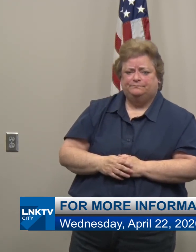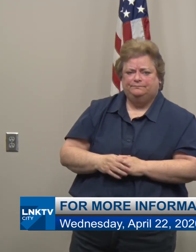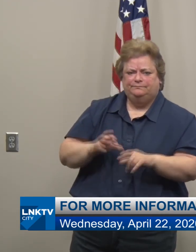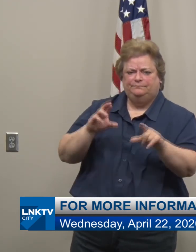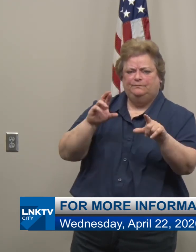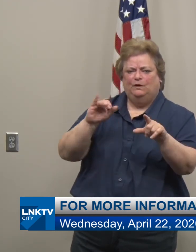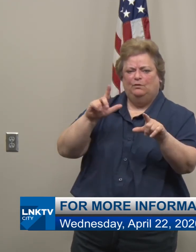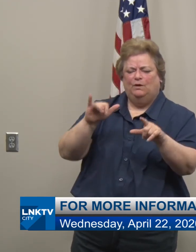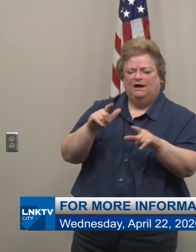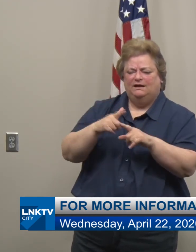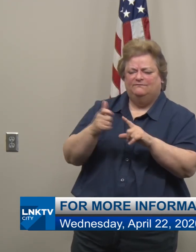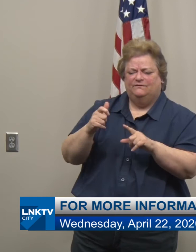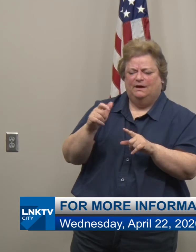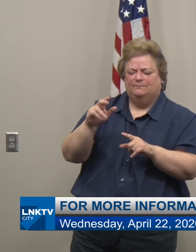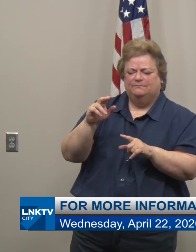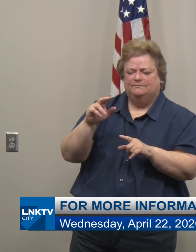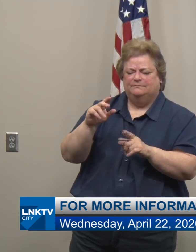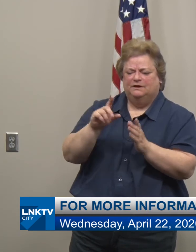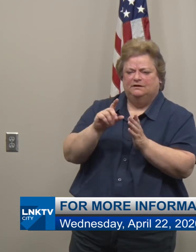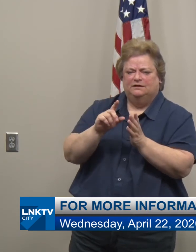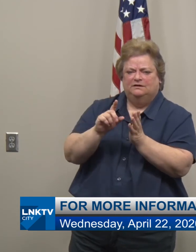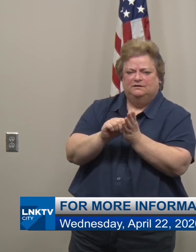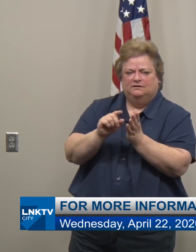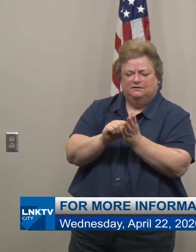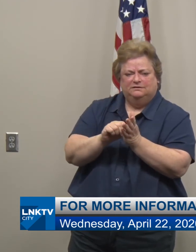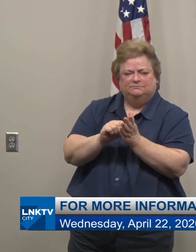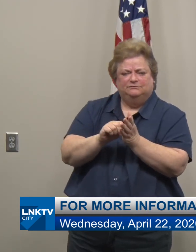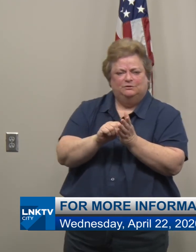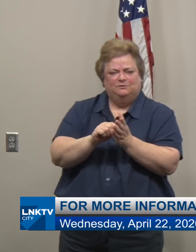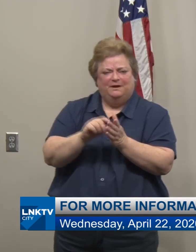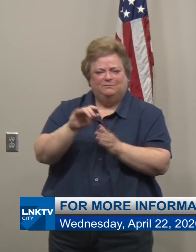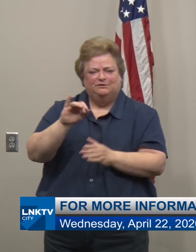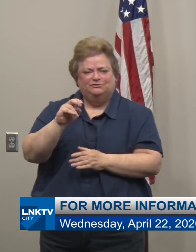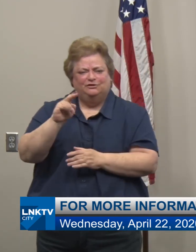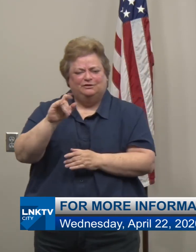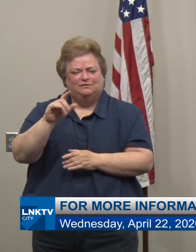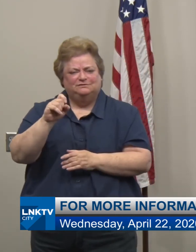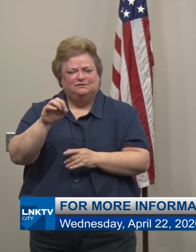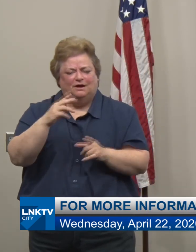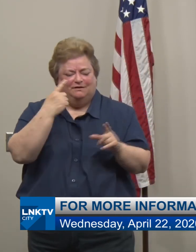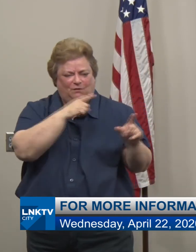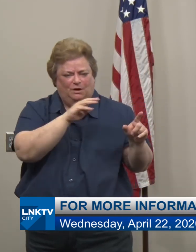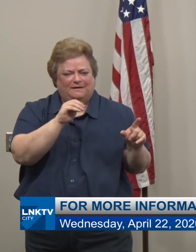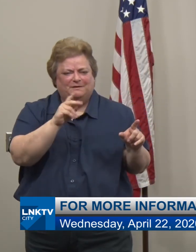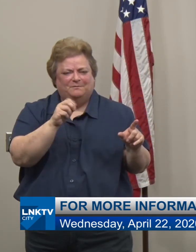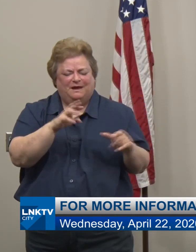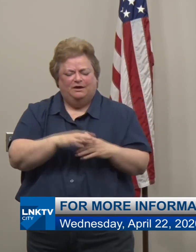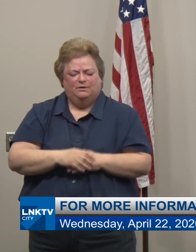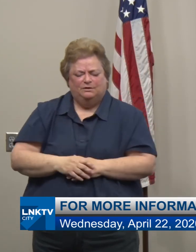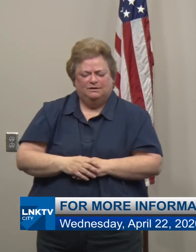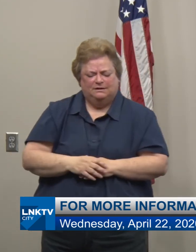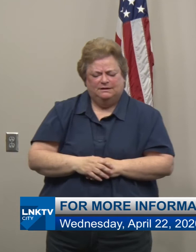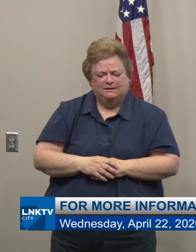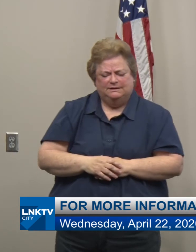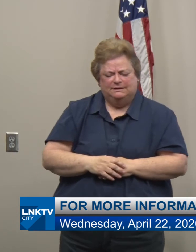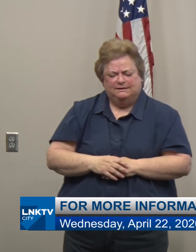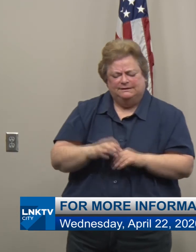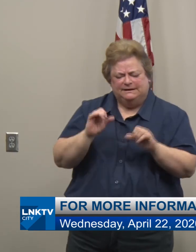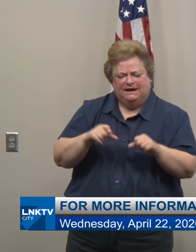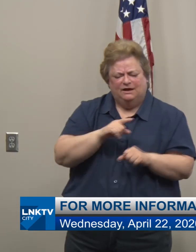Riley from the Journal-Star with one for the mayor. Oh, okay. All right. Hi. Could you talk a little bit